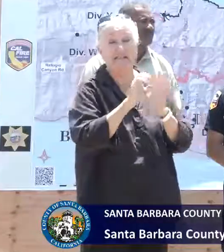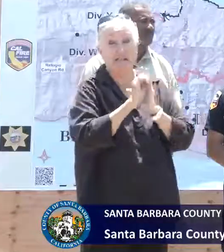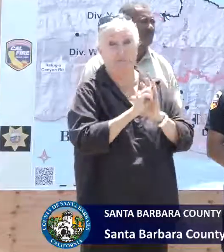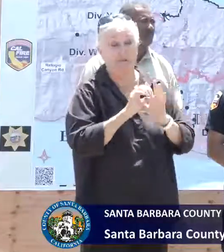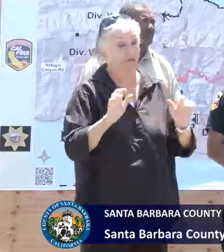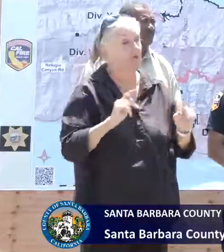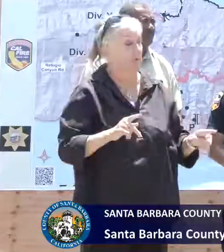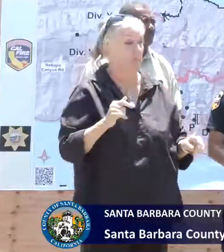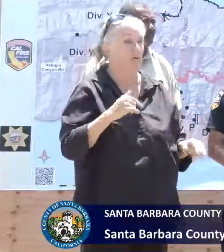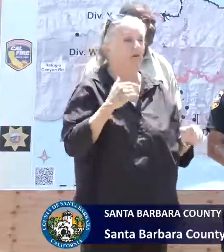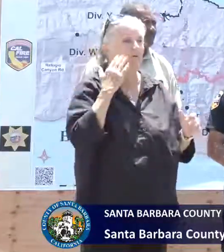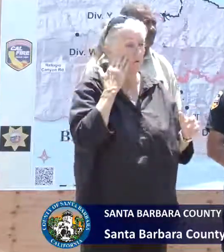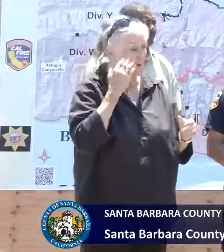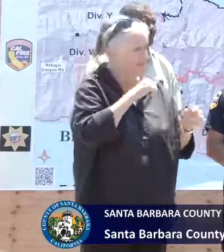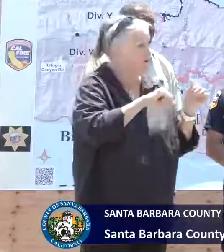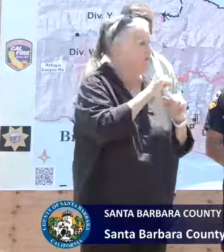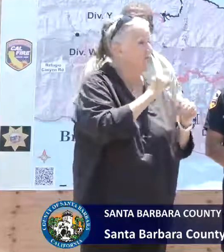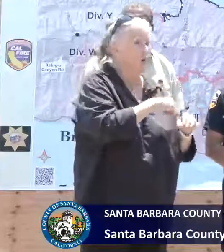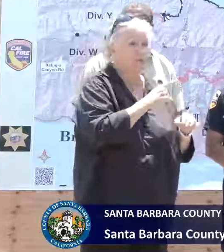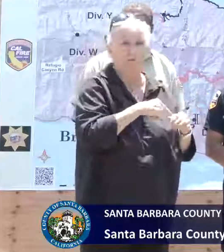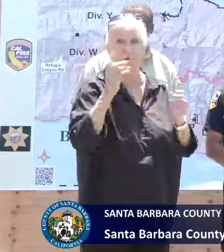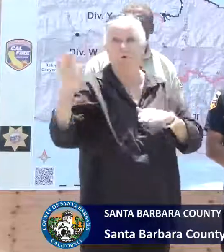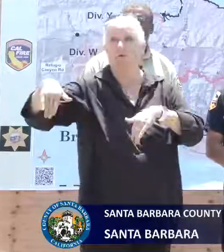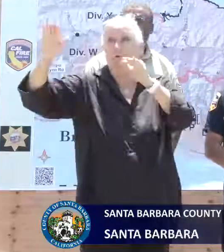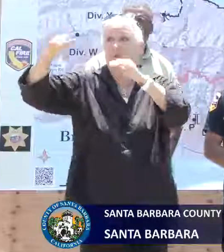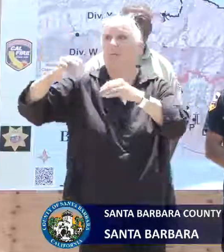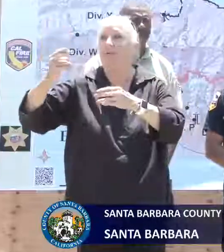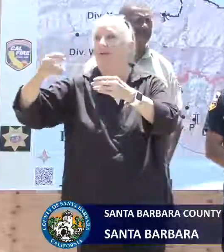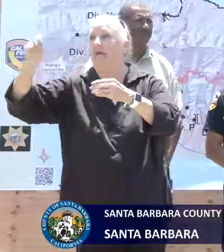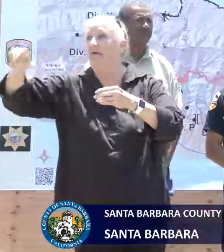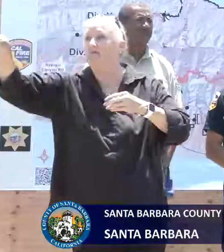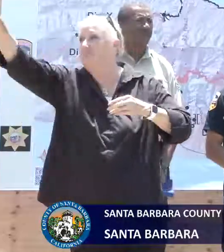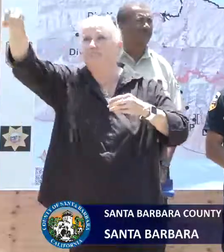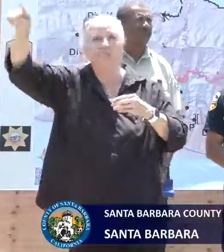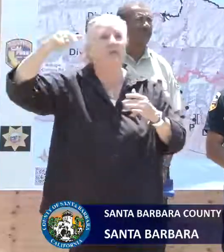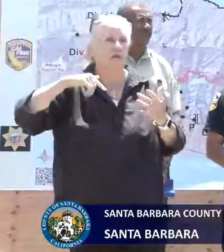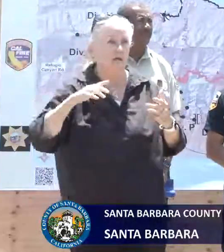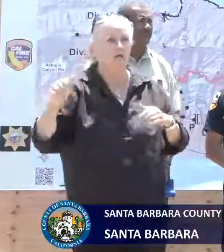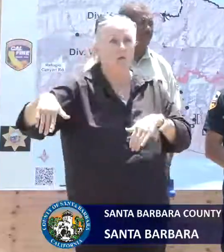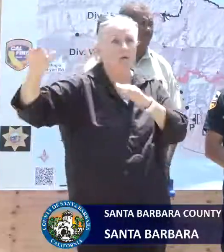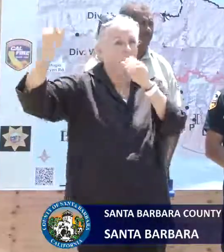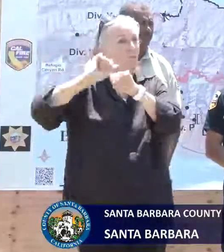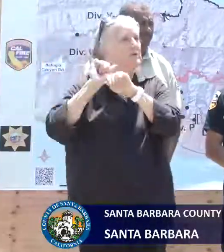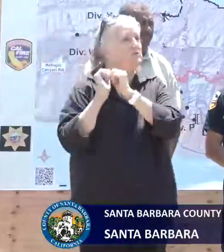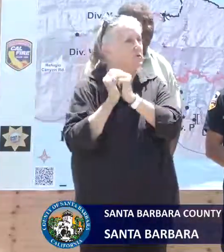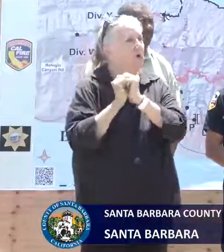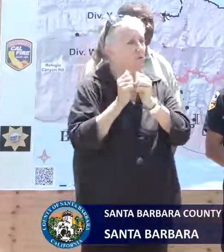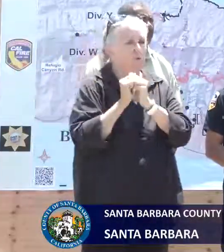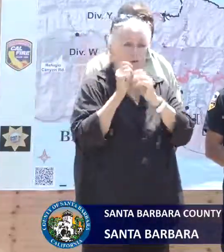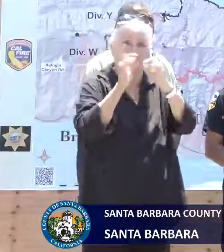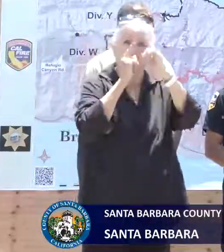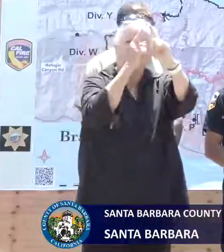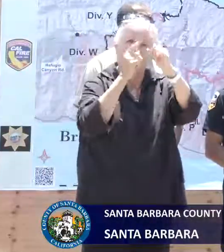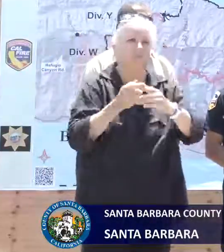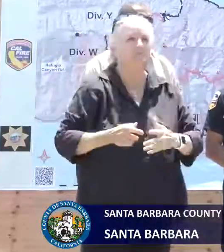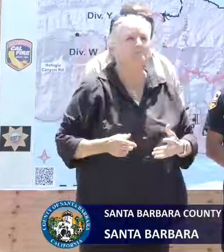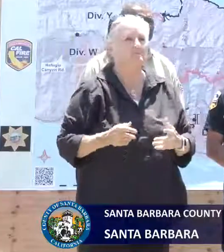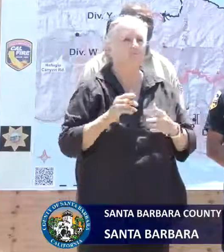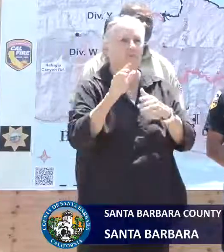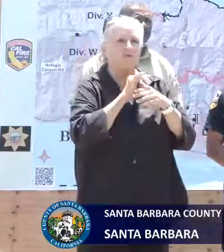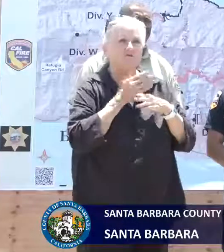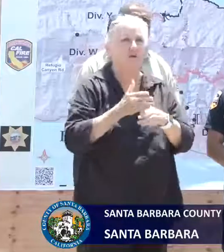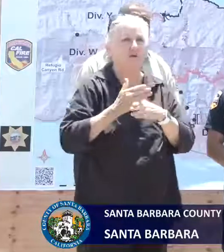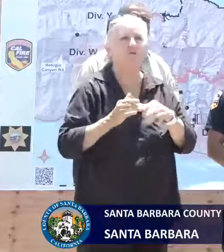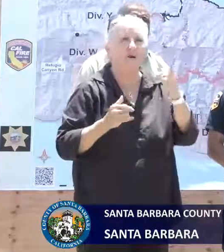each other for an awfully long time, many of whom who've grown up in those hills up there, working together with a common goal in mind